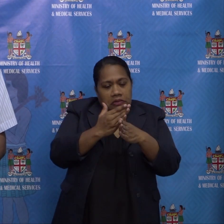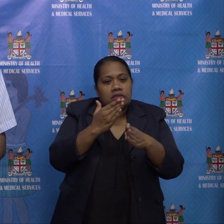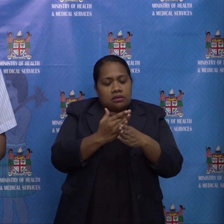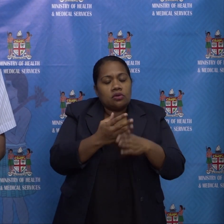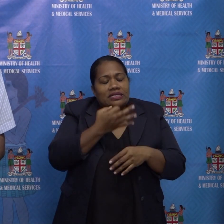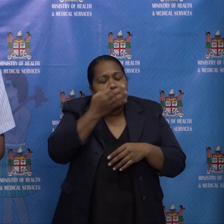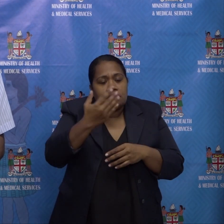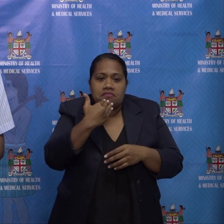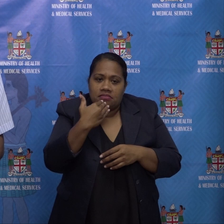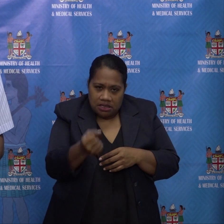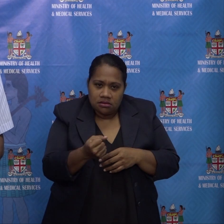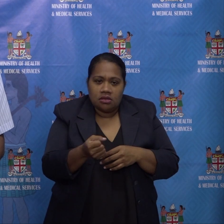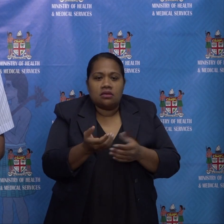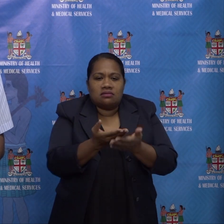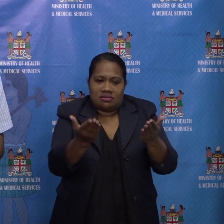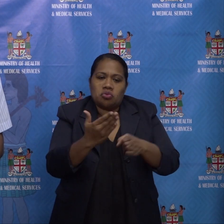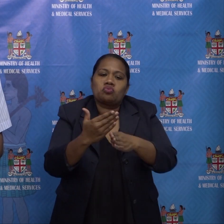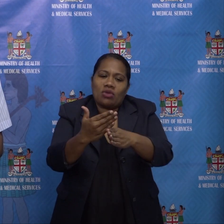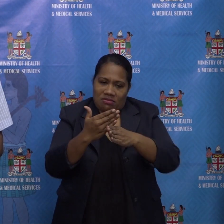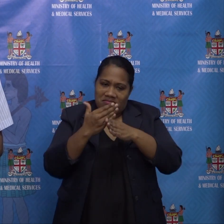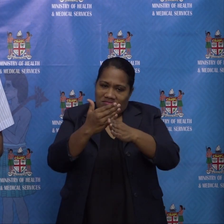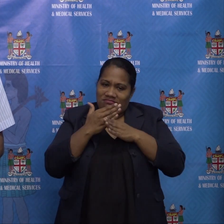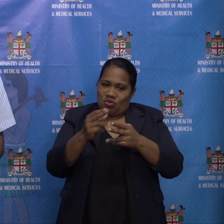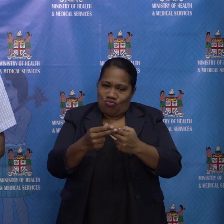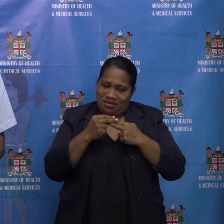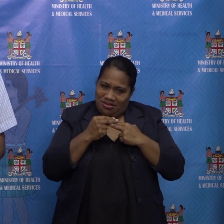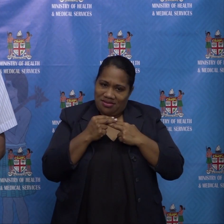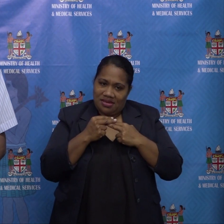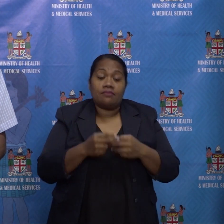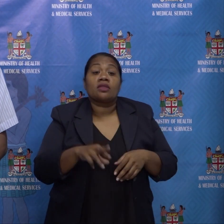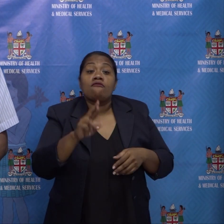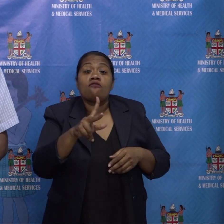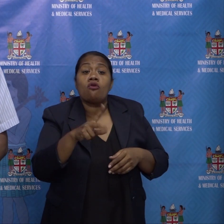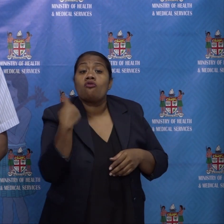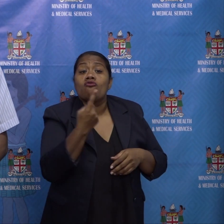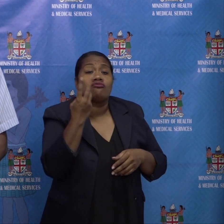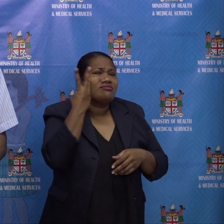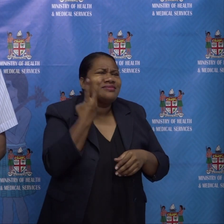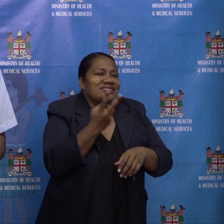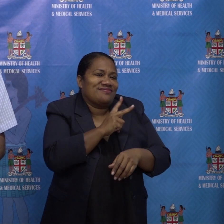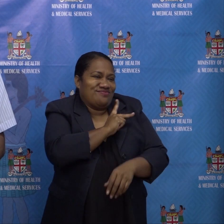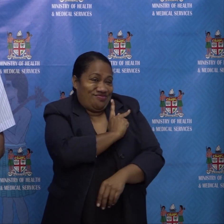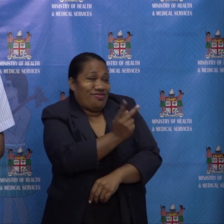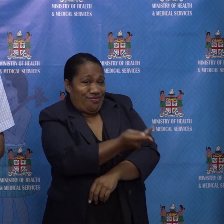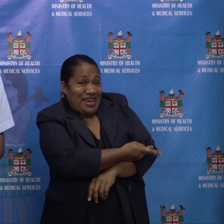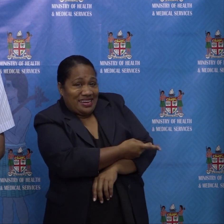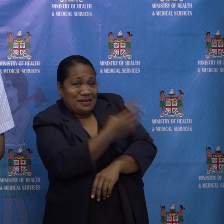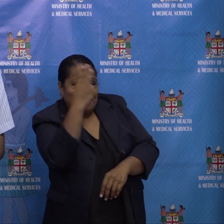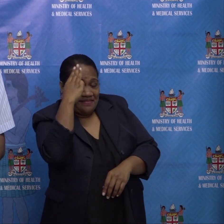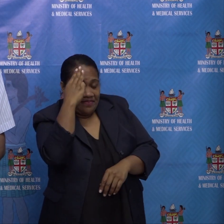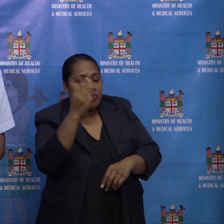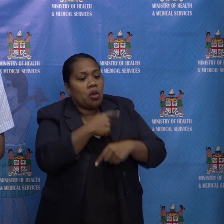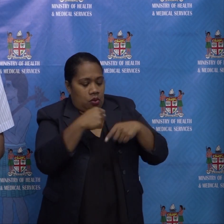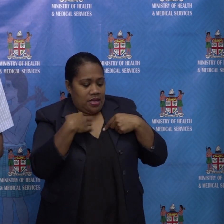that you please cooperate. For pregnant mothers, we have set up the